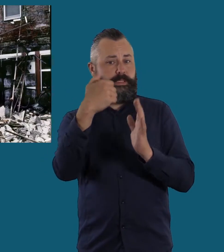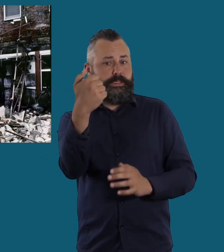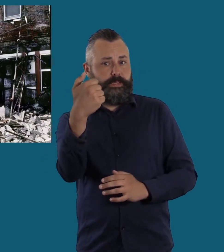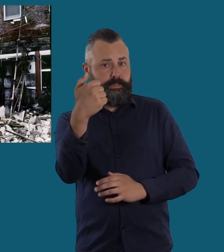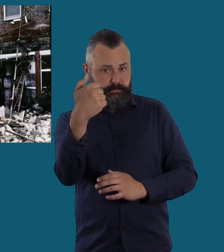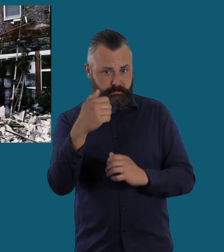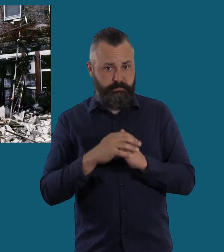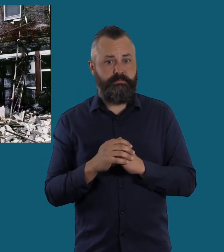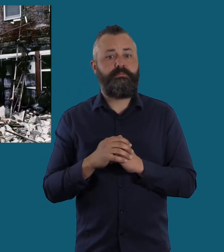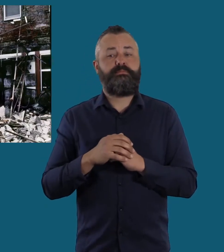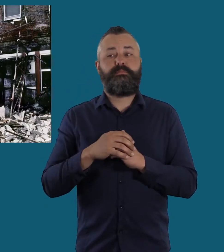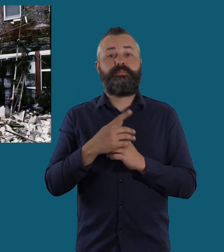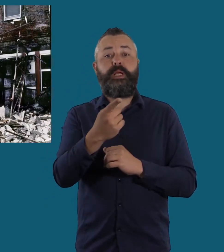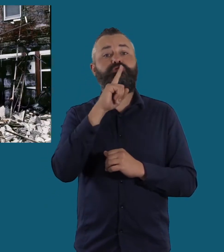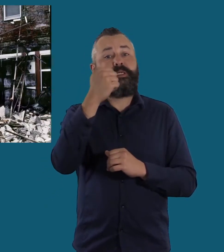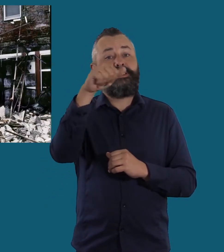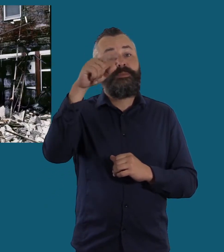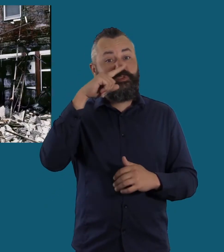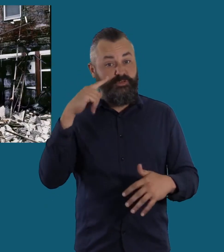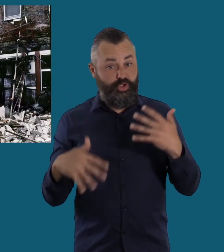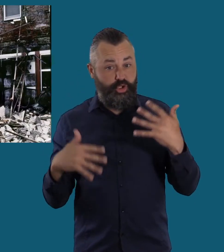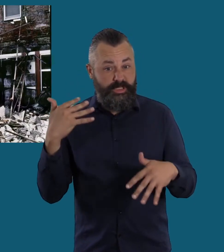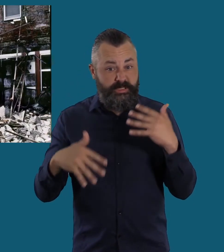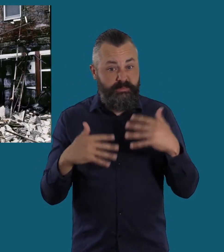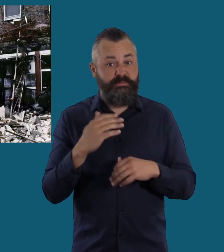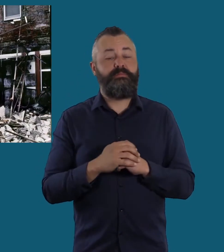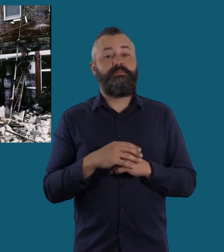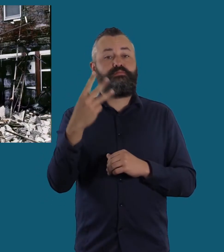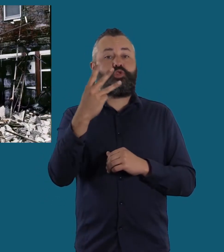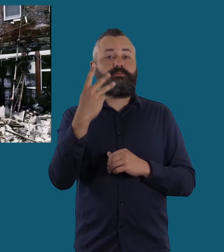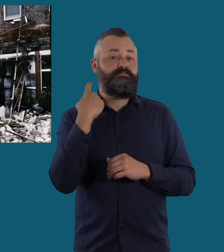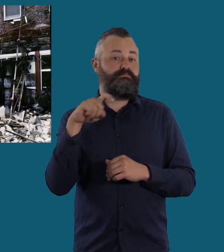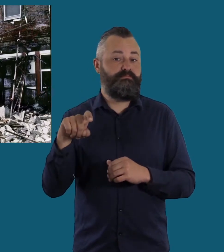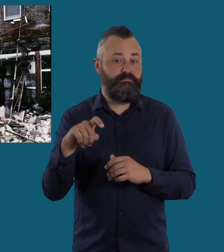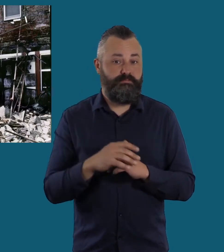of 5.6 resulted in 160 injuries, 13 fatalities,